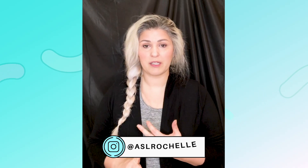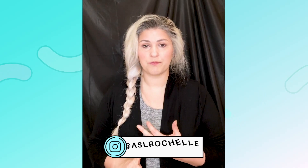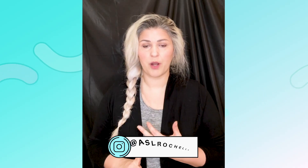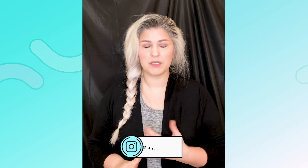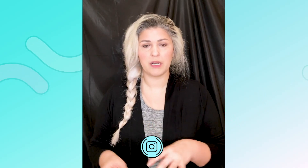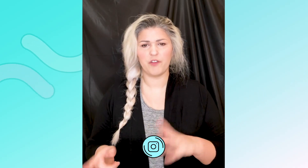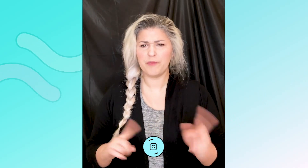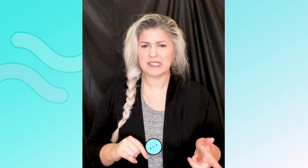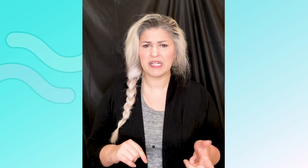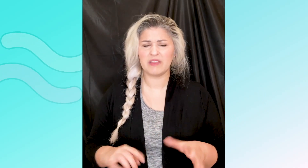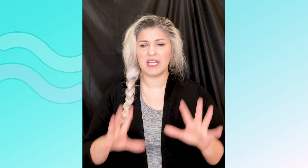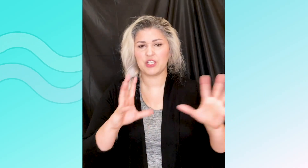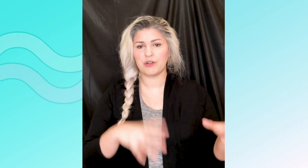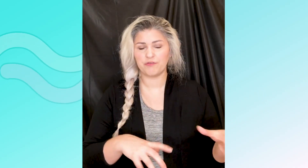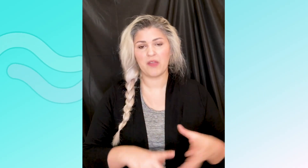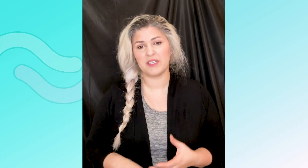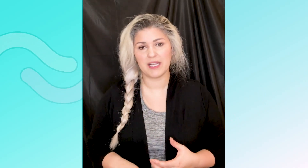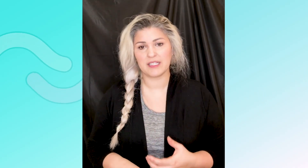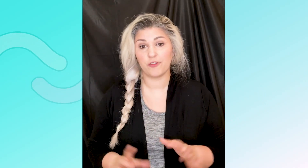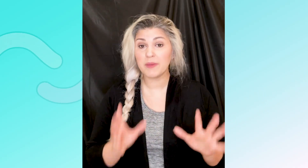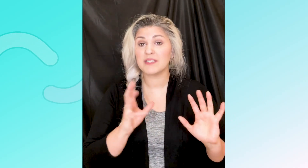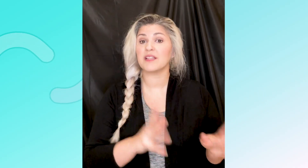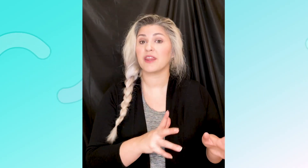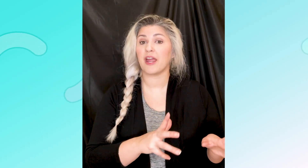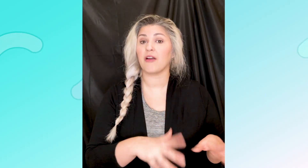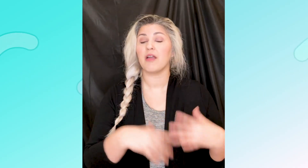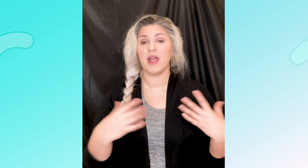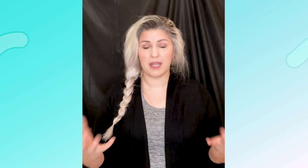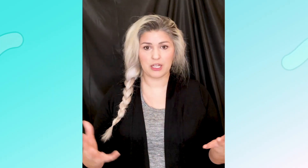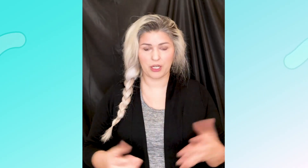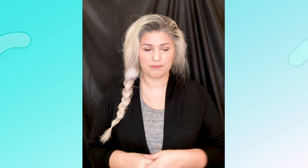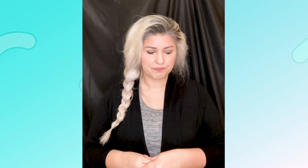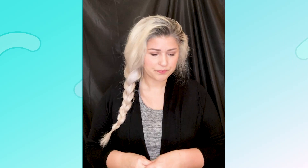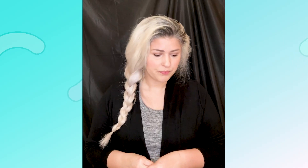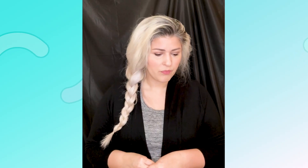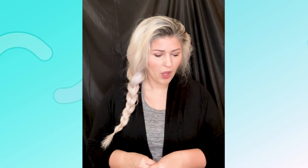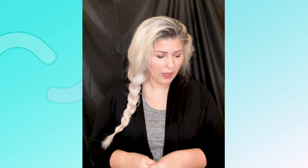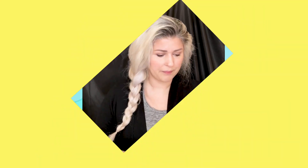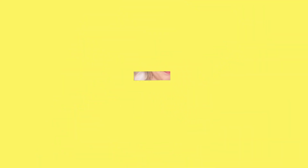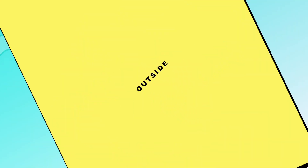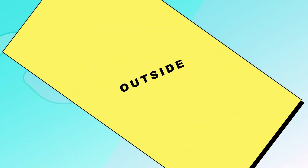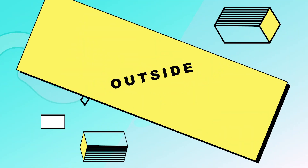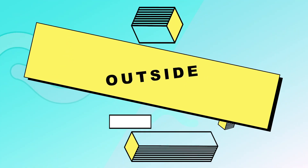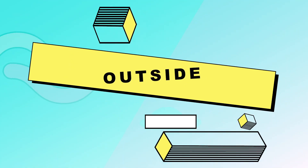as the practice prompt. And if you've missed any of the days, you can find the days that you've missed there and catch up.